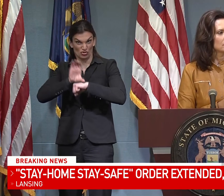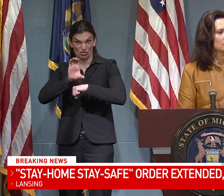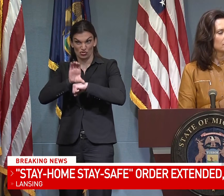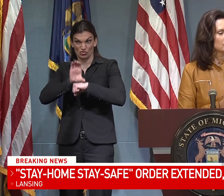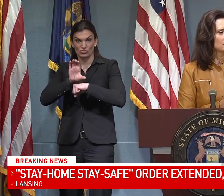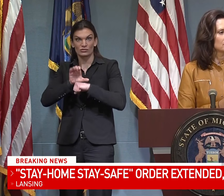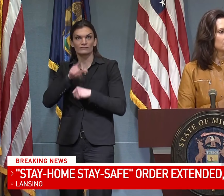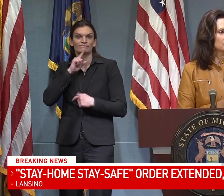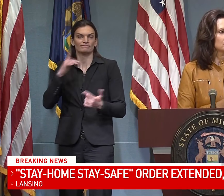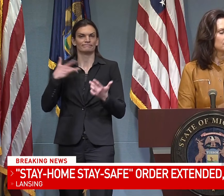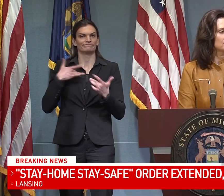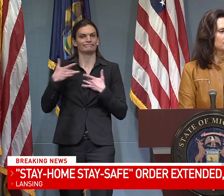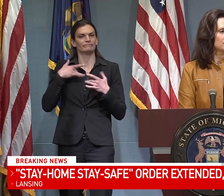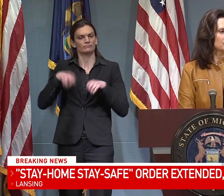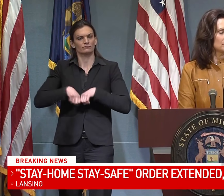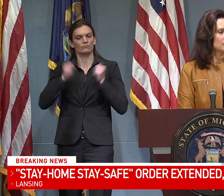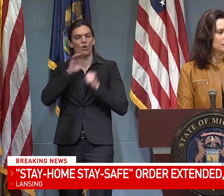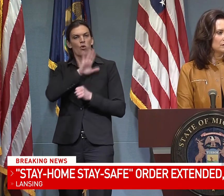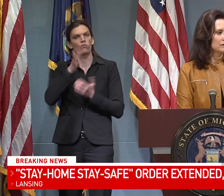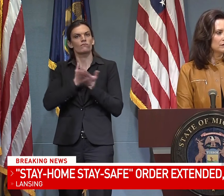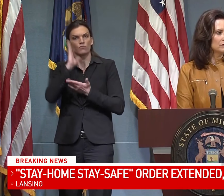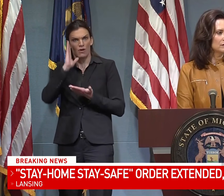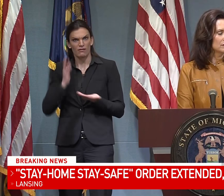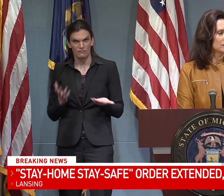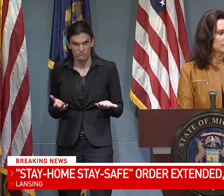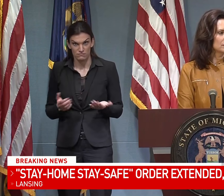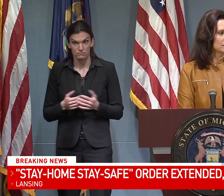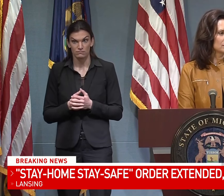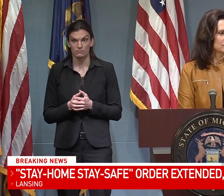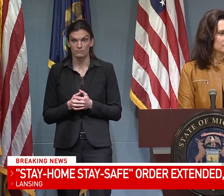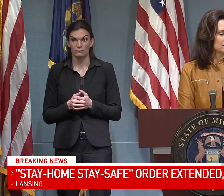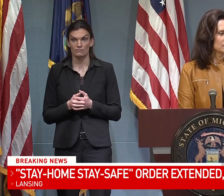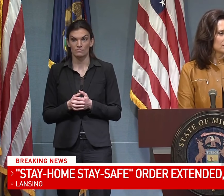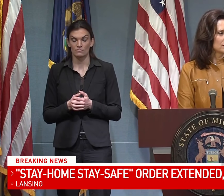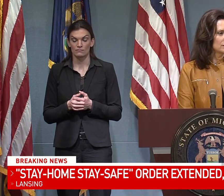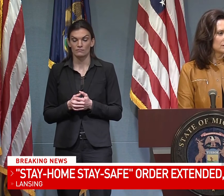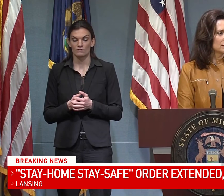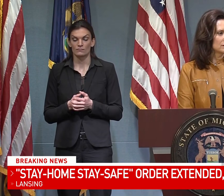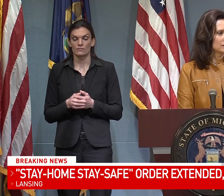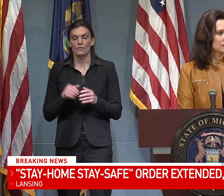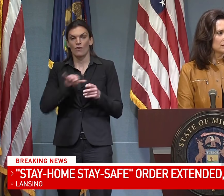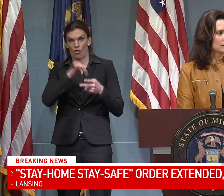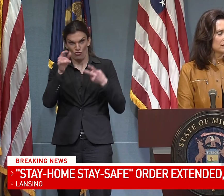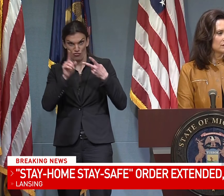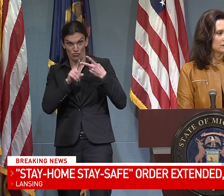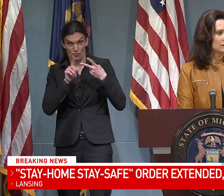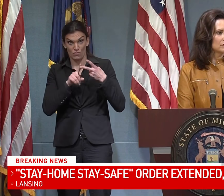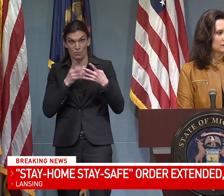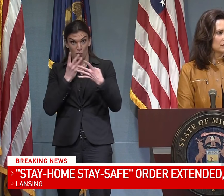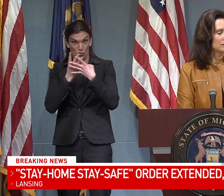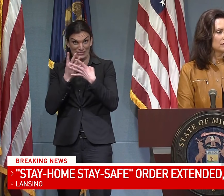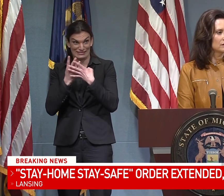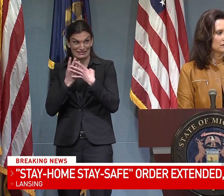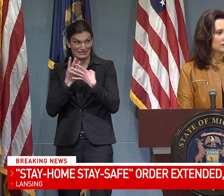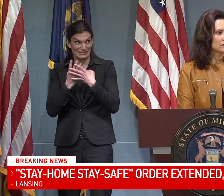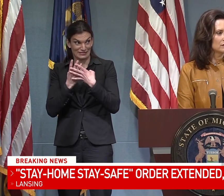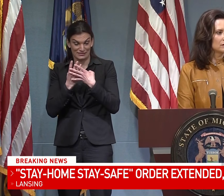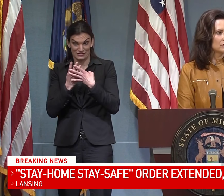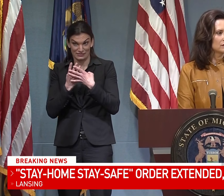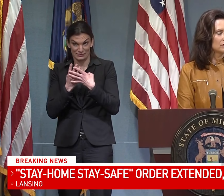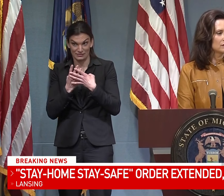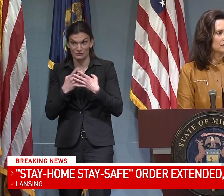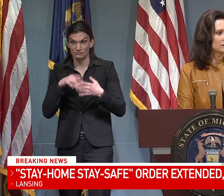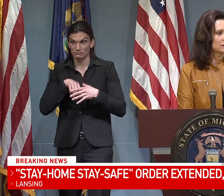Amendment abrogation. I'd like your comment on that. There is also a question about prisons, particularly outstate, with